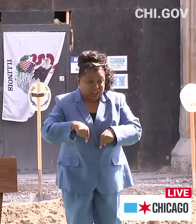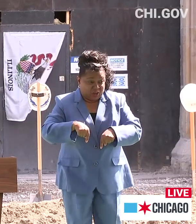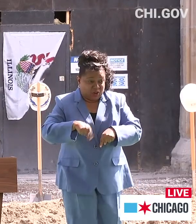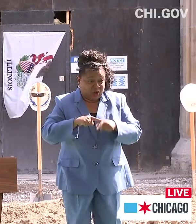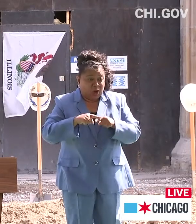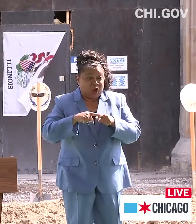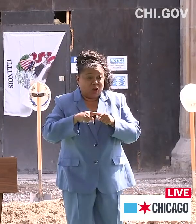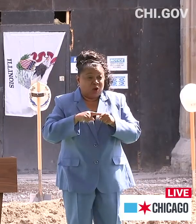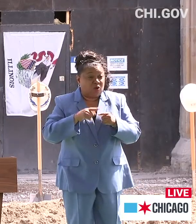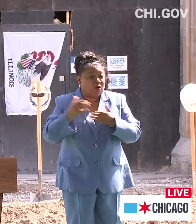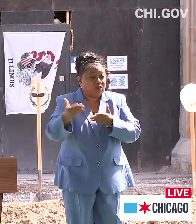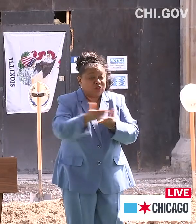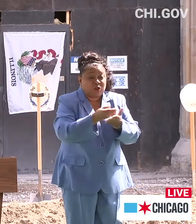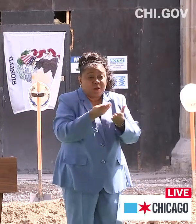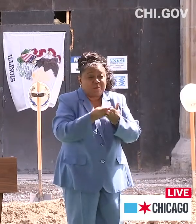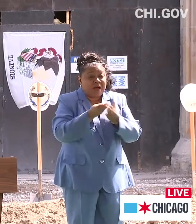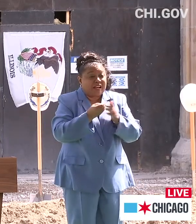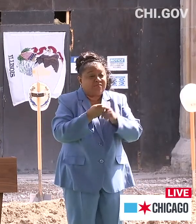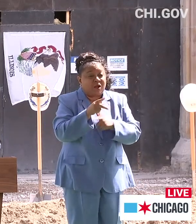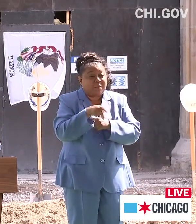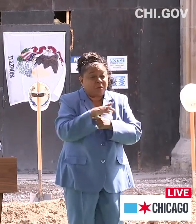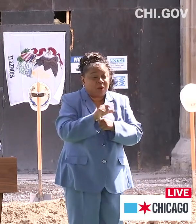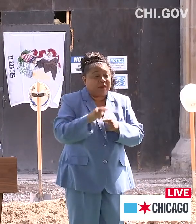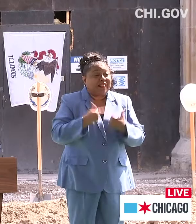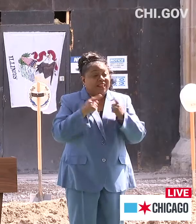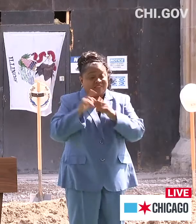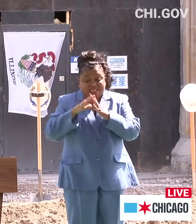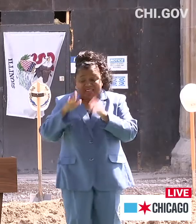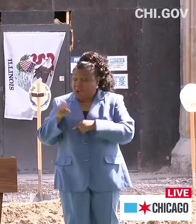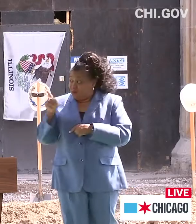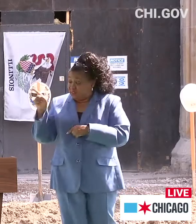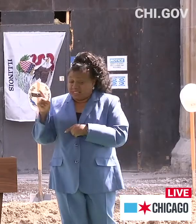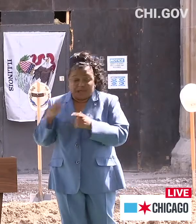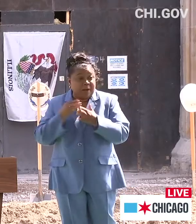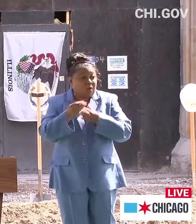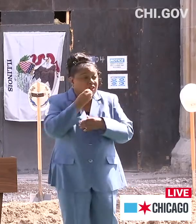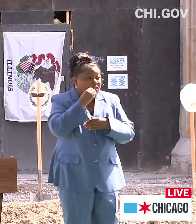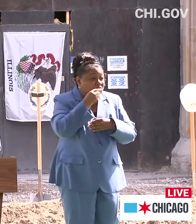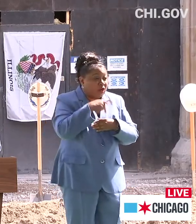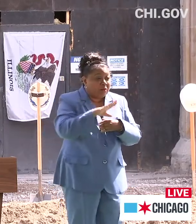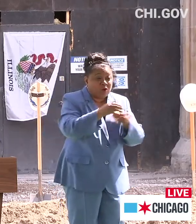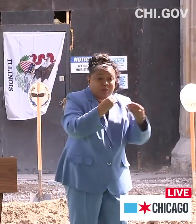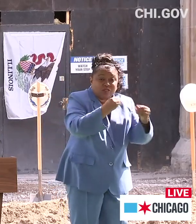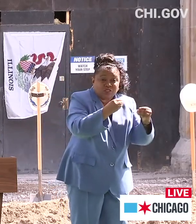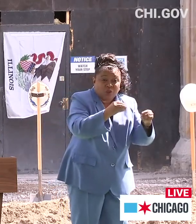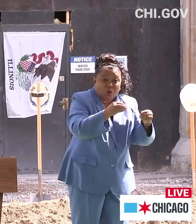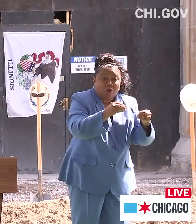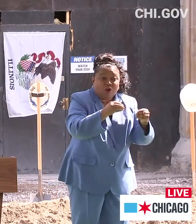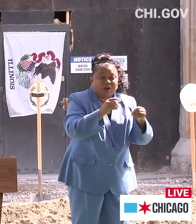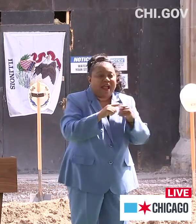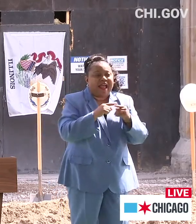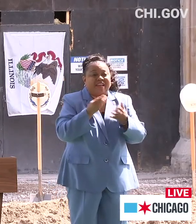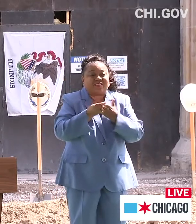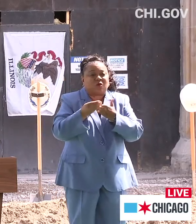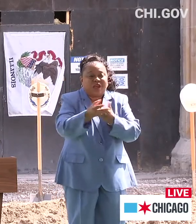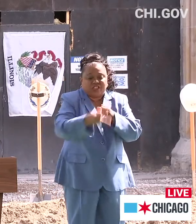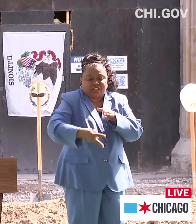who drew wages from Pullman, lived in Pullman's housing, bought their food at Pullman's store, had their